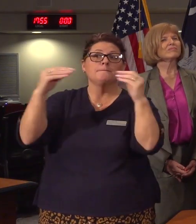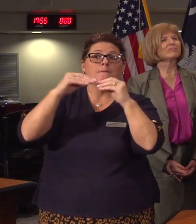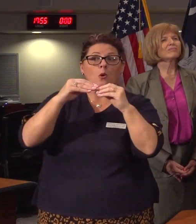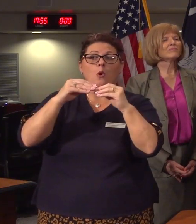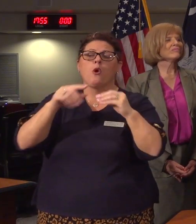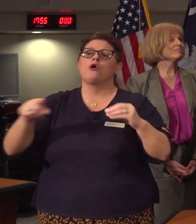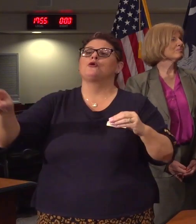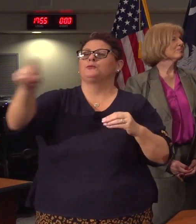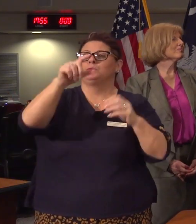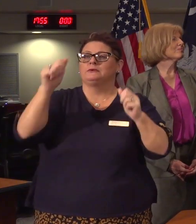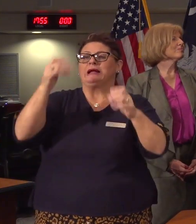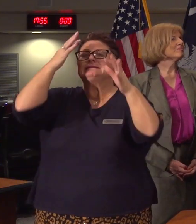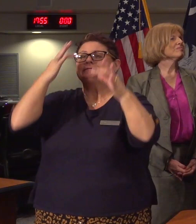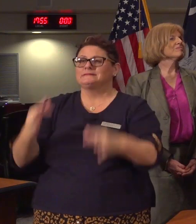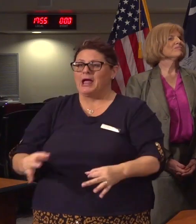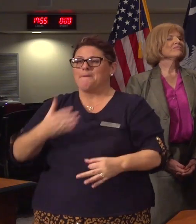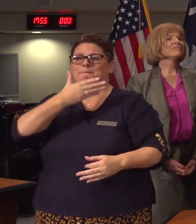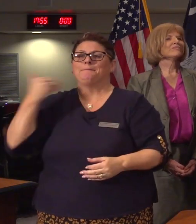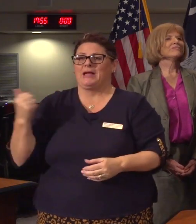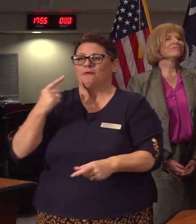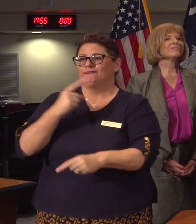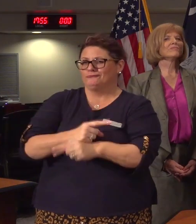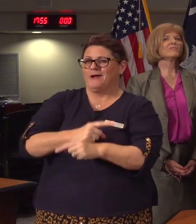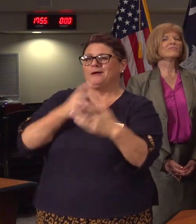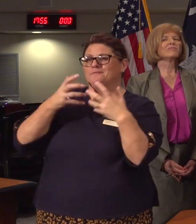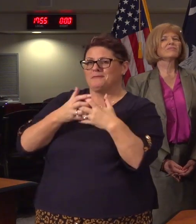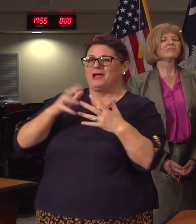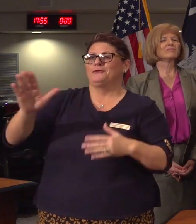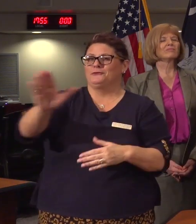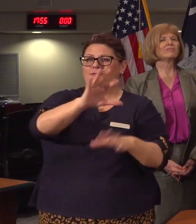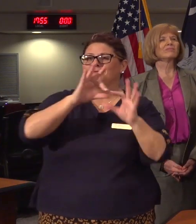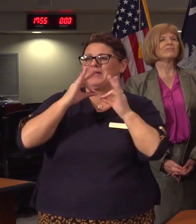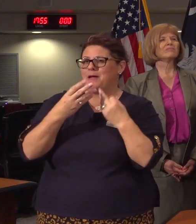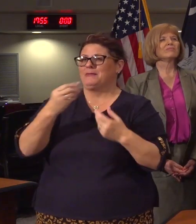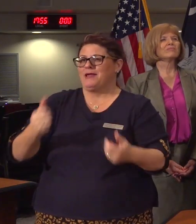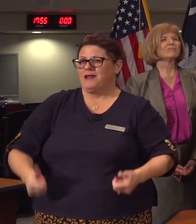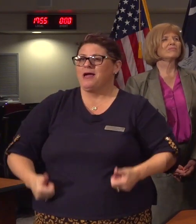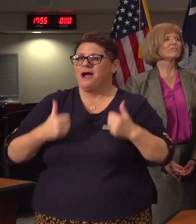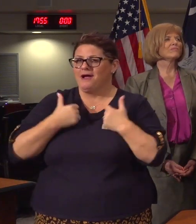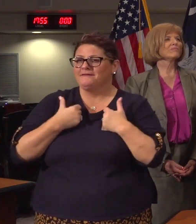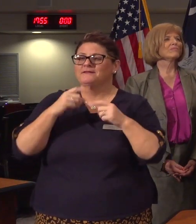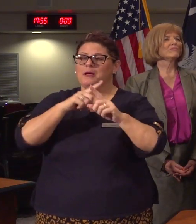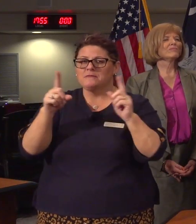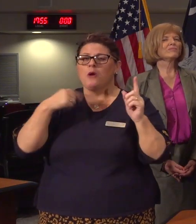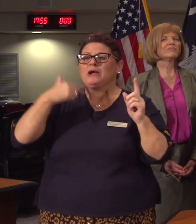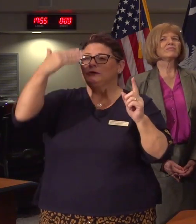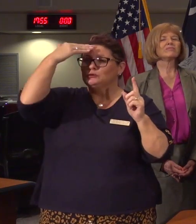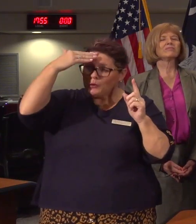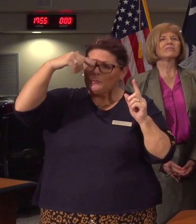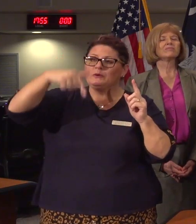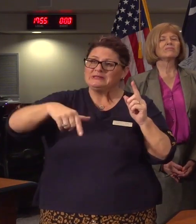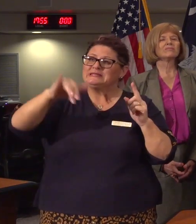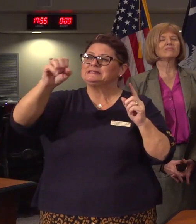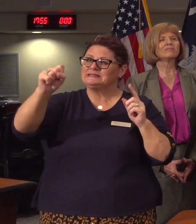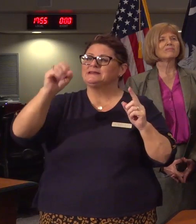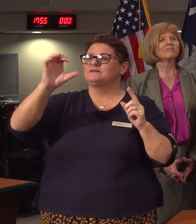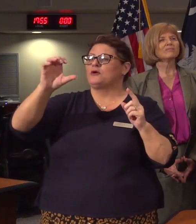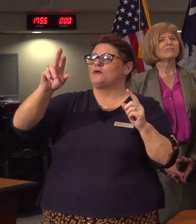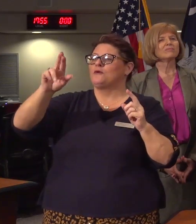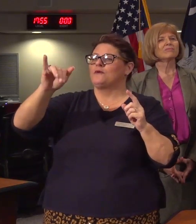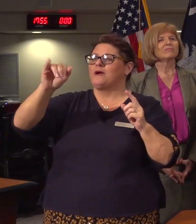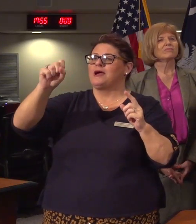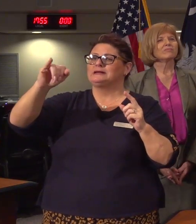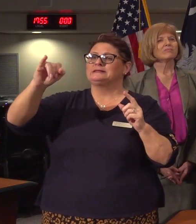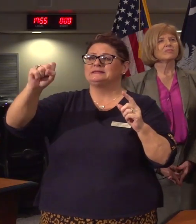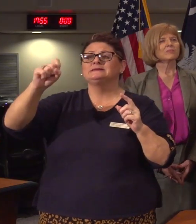their own decisions based on their own particular situation. But we know this is a crisis, but we also know